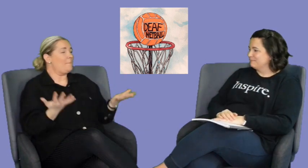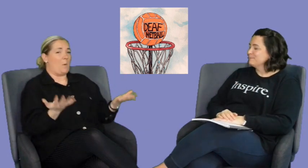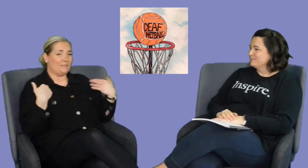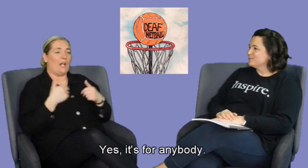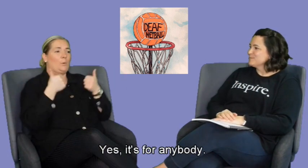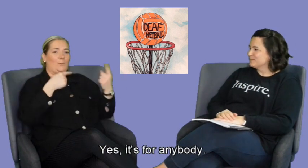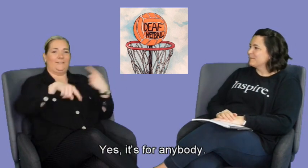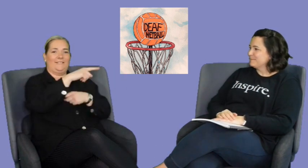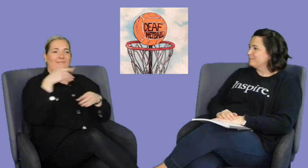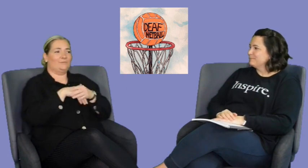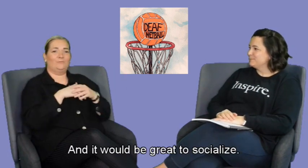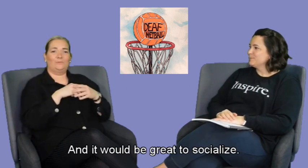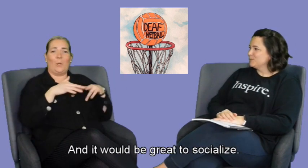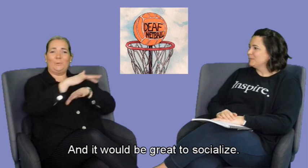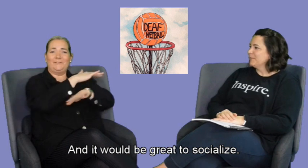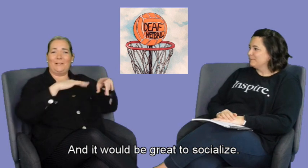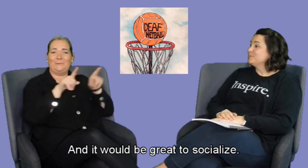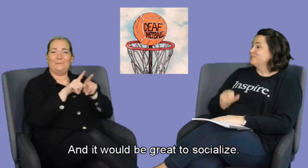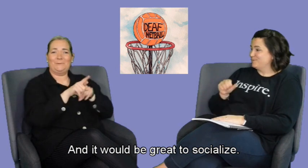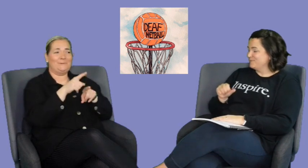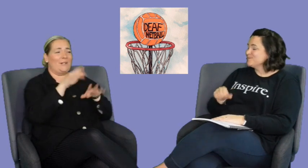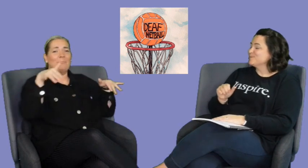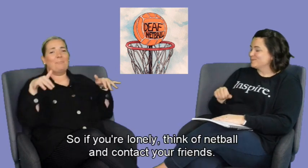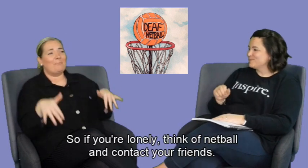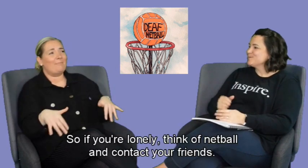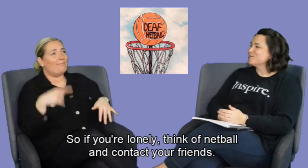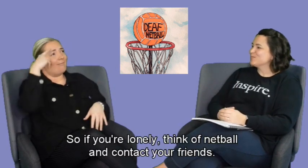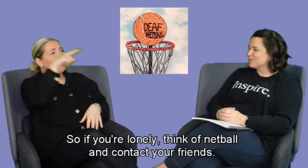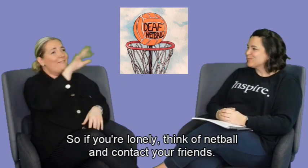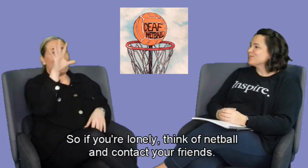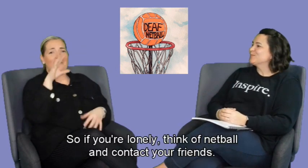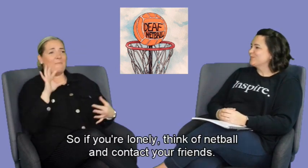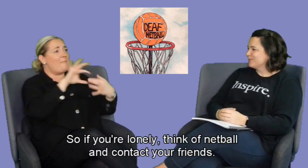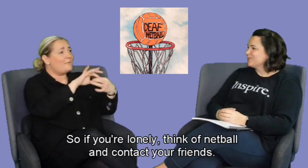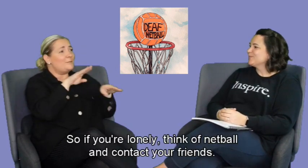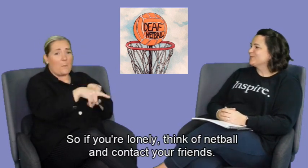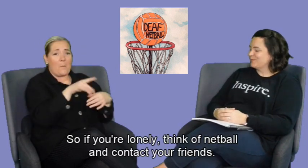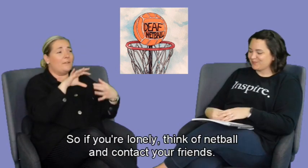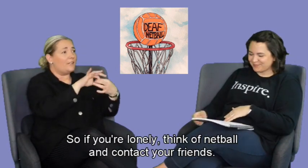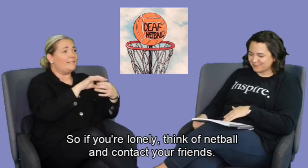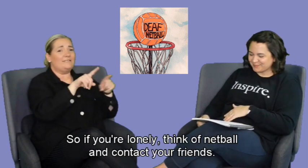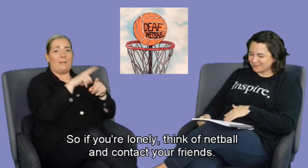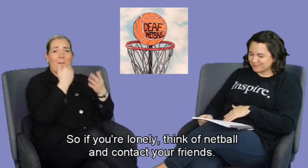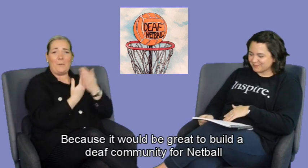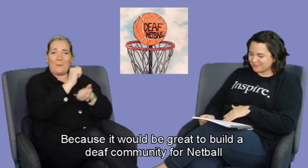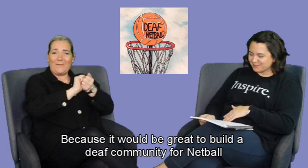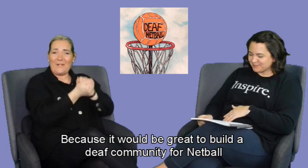Yes, it's for anybody, and it would be great to socialise. So if you're lonely, think of netball and contact your friends, because it would be great to